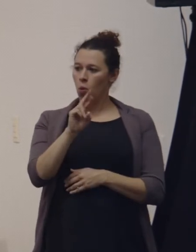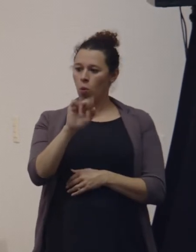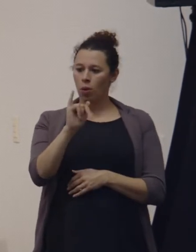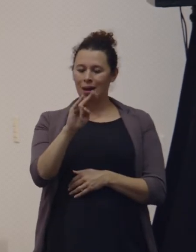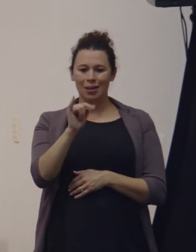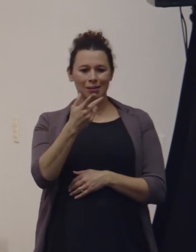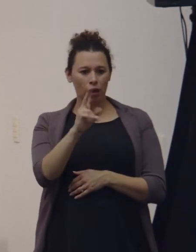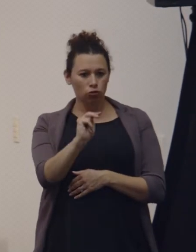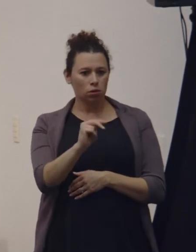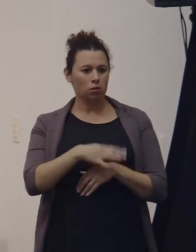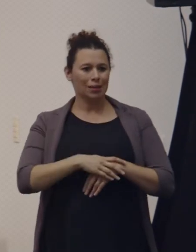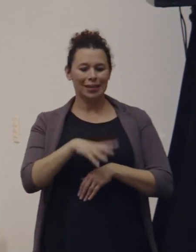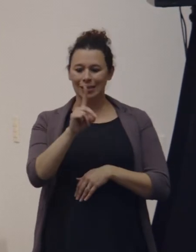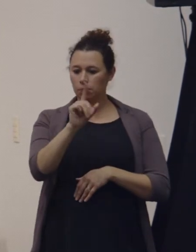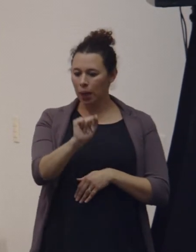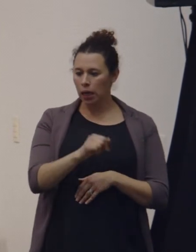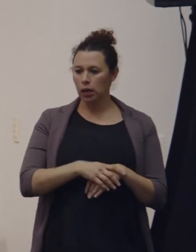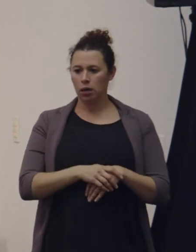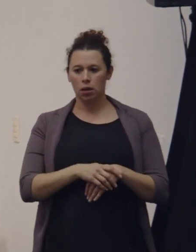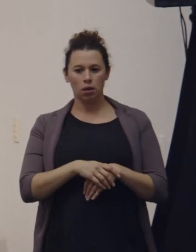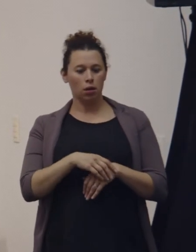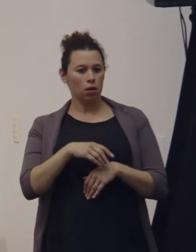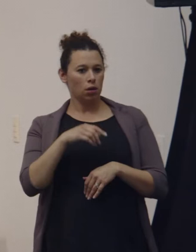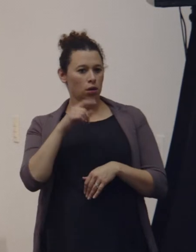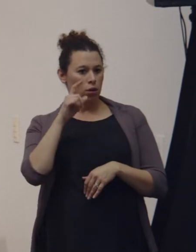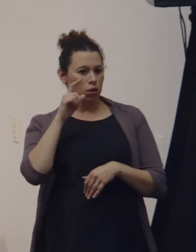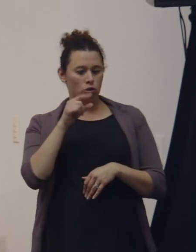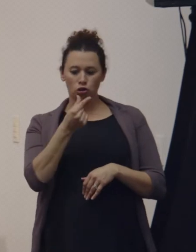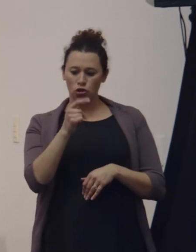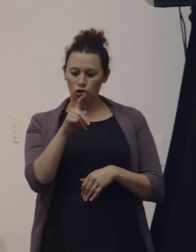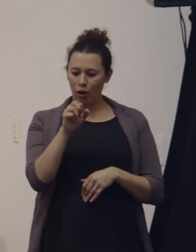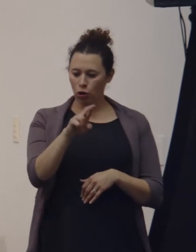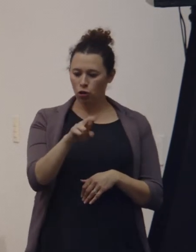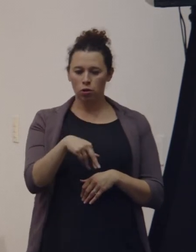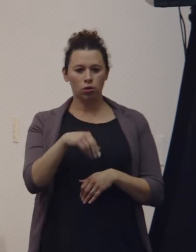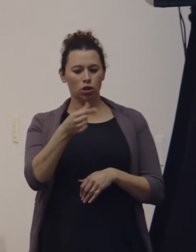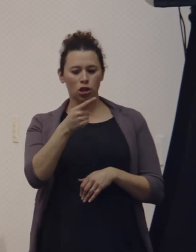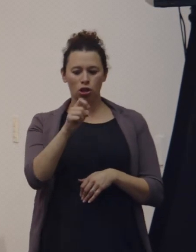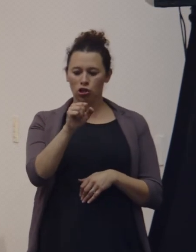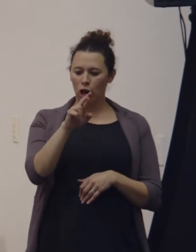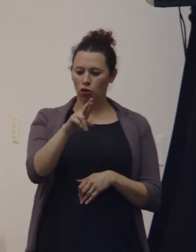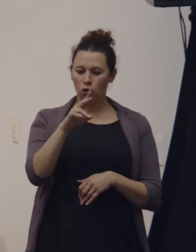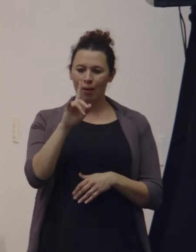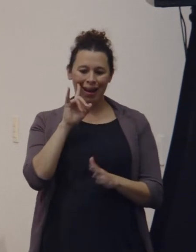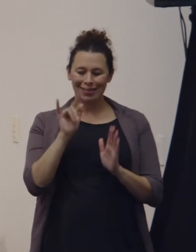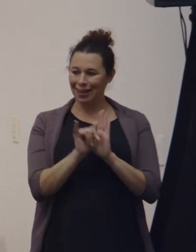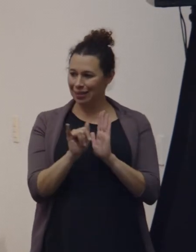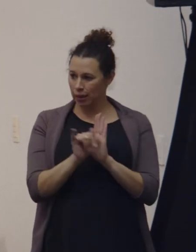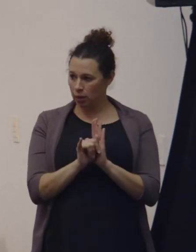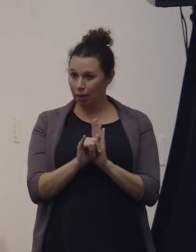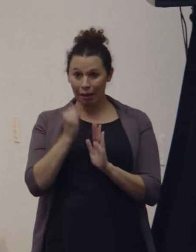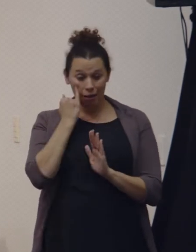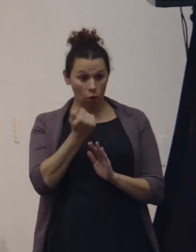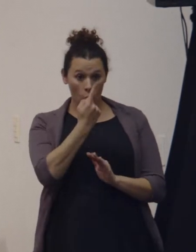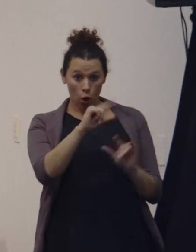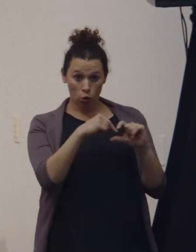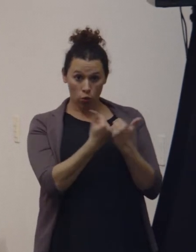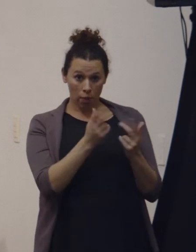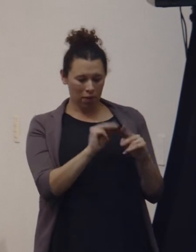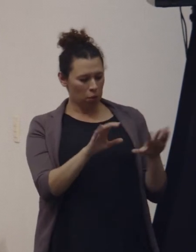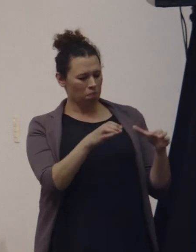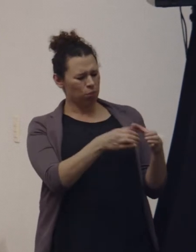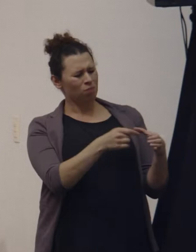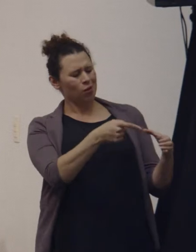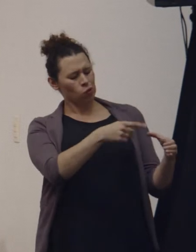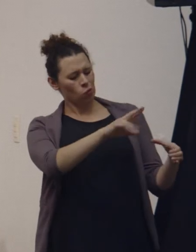disability, gender, or gender identity. As long as one population of people are deemed lesser